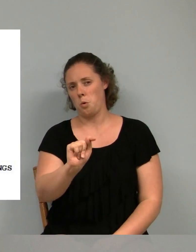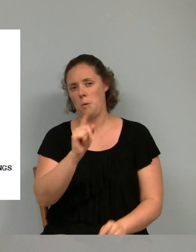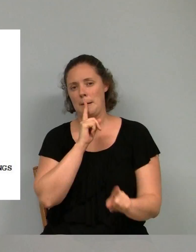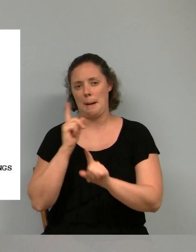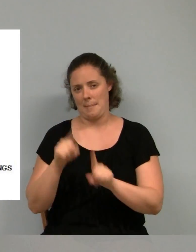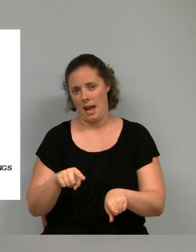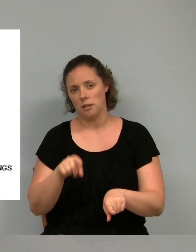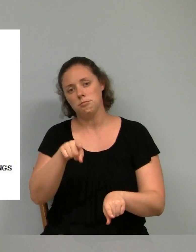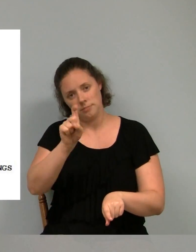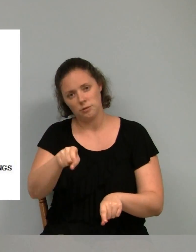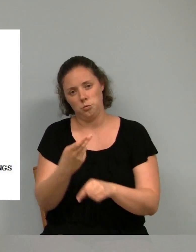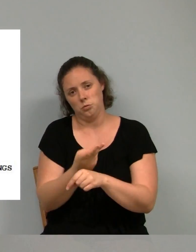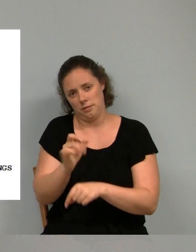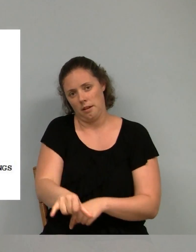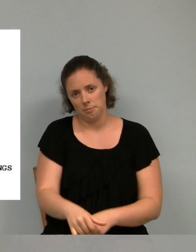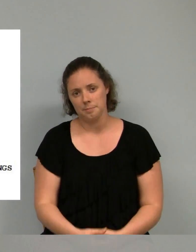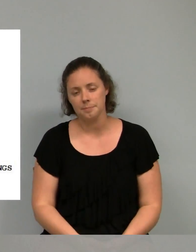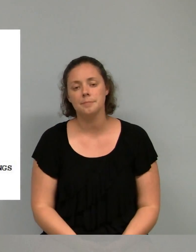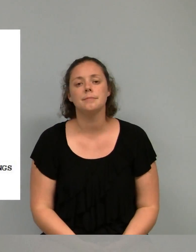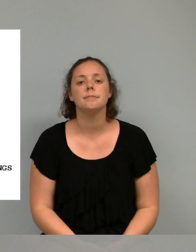be used.